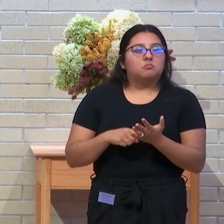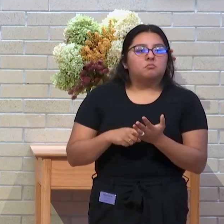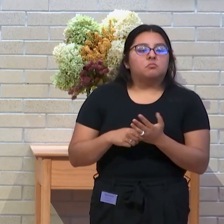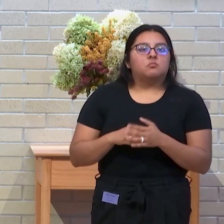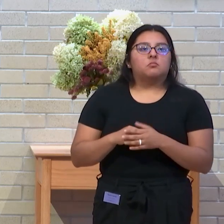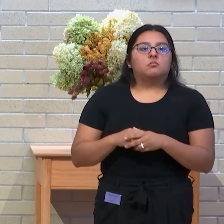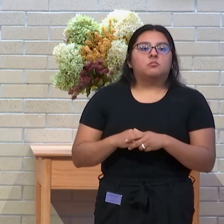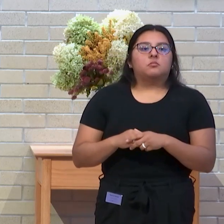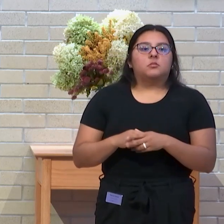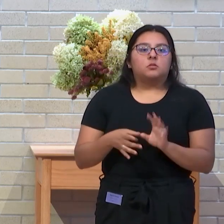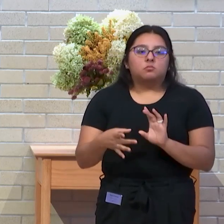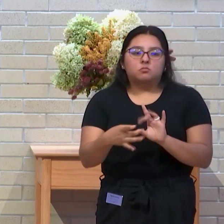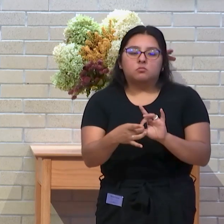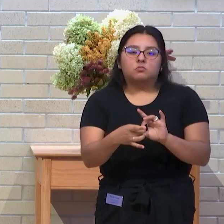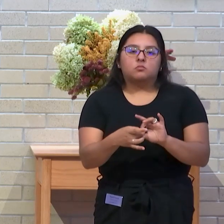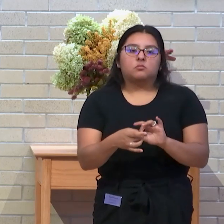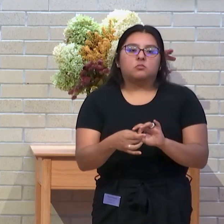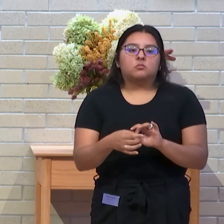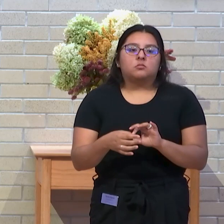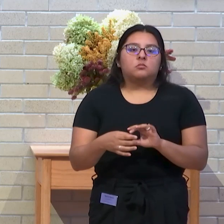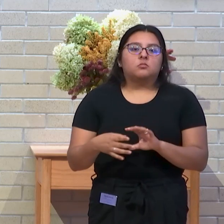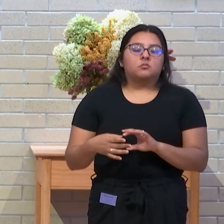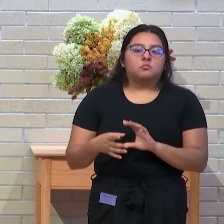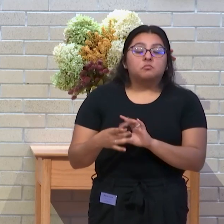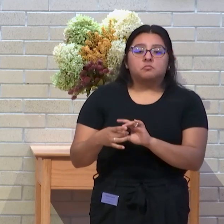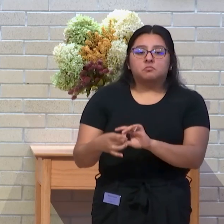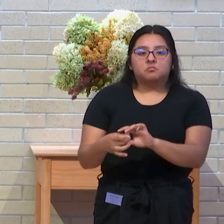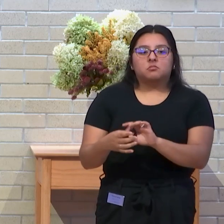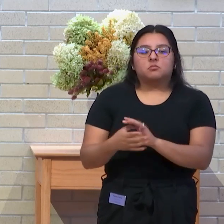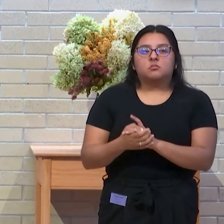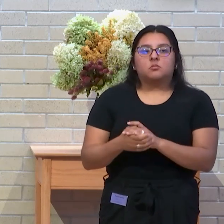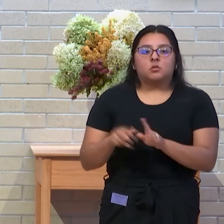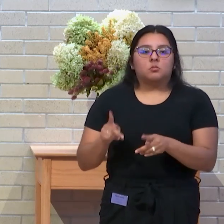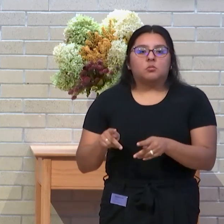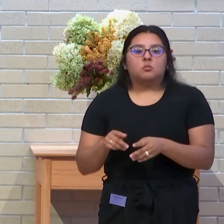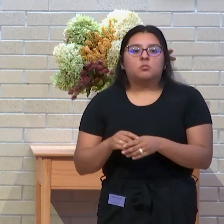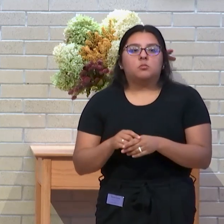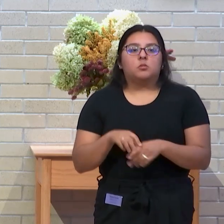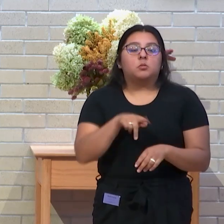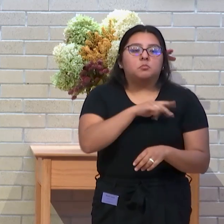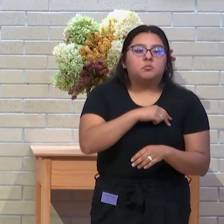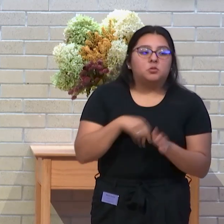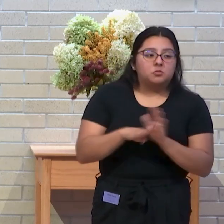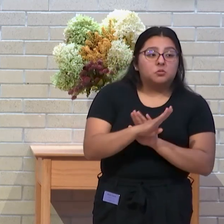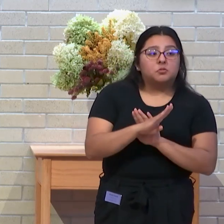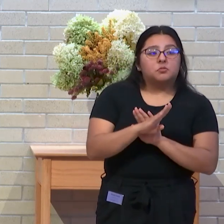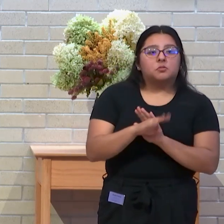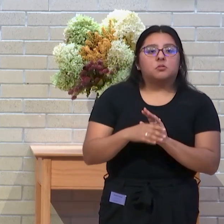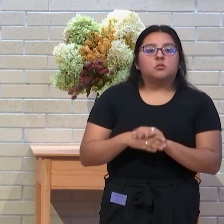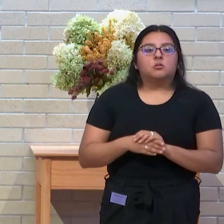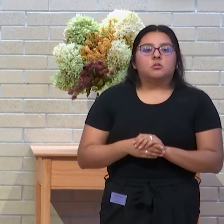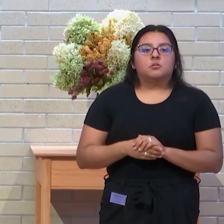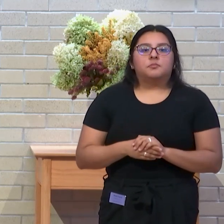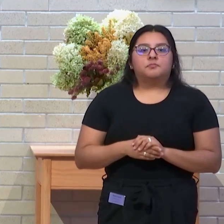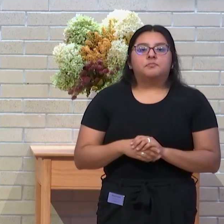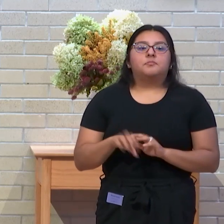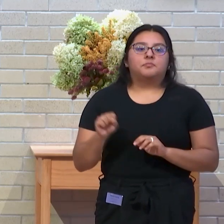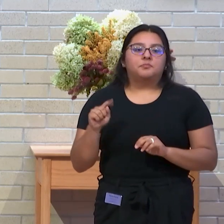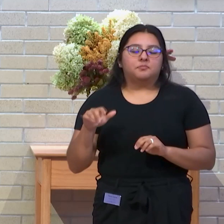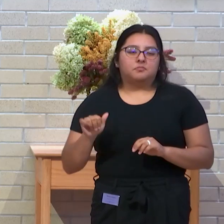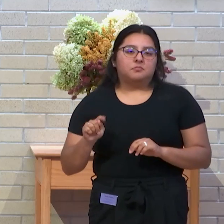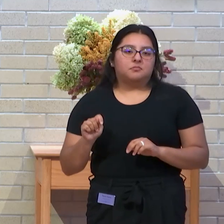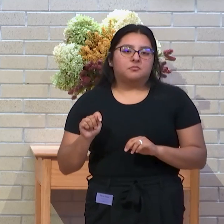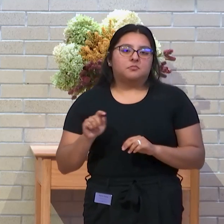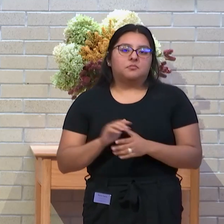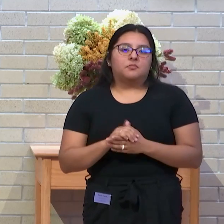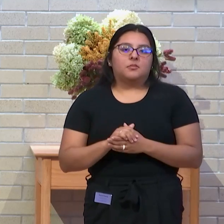about things like connections, relationships. They're going to talk about the personal growth that comes from SST.